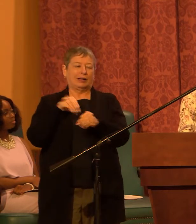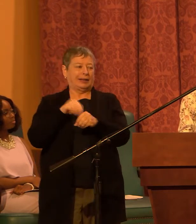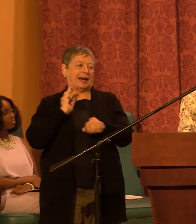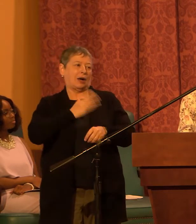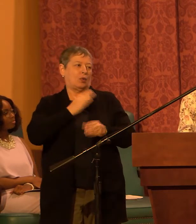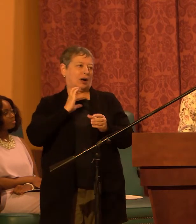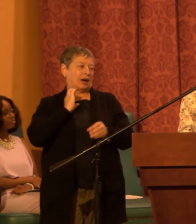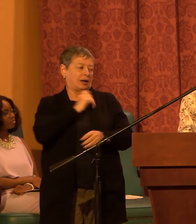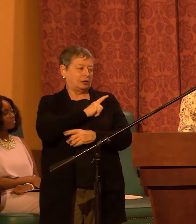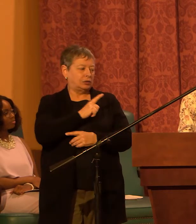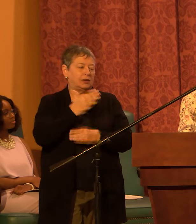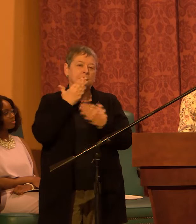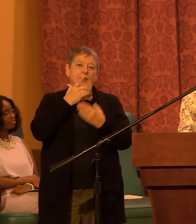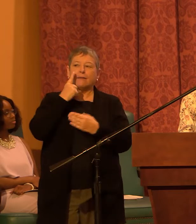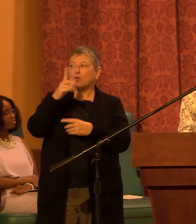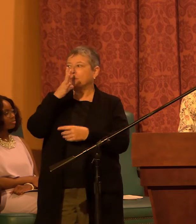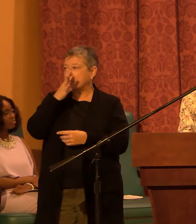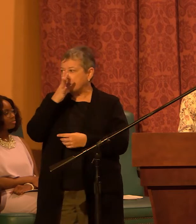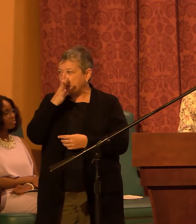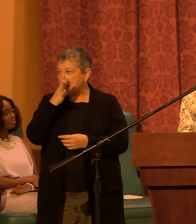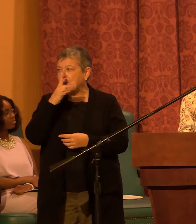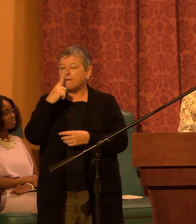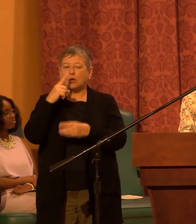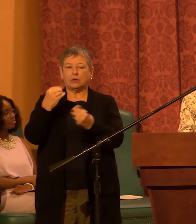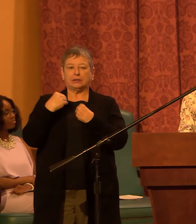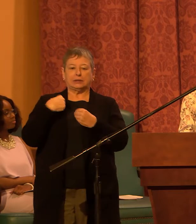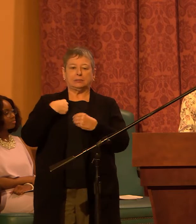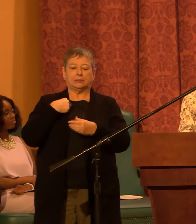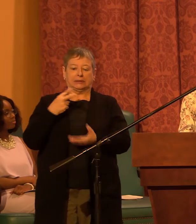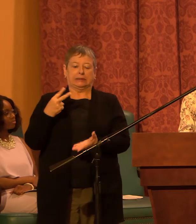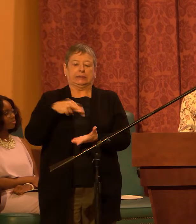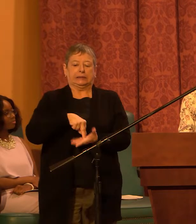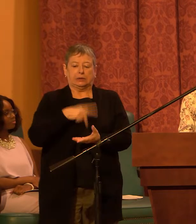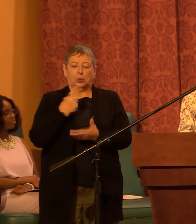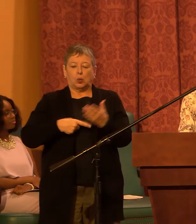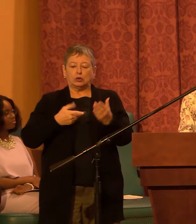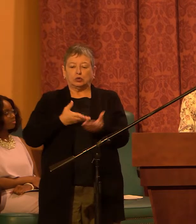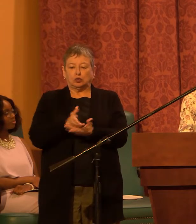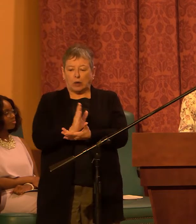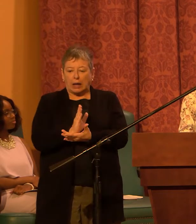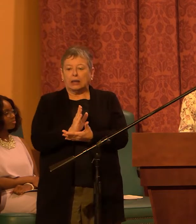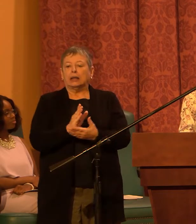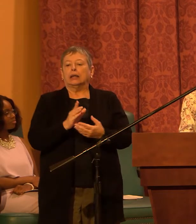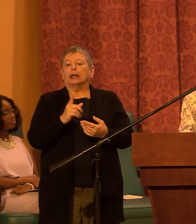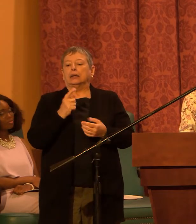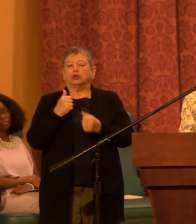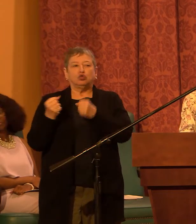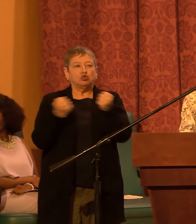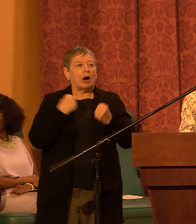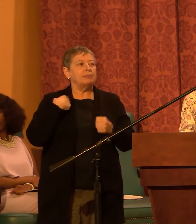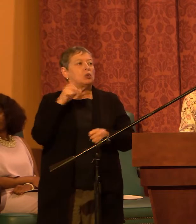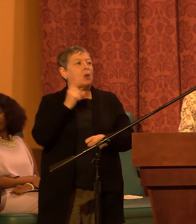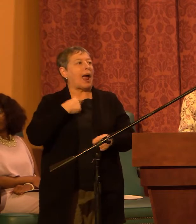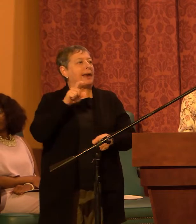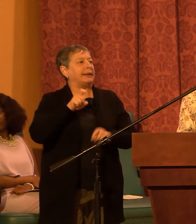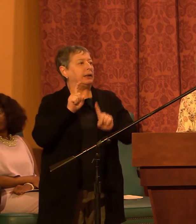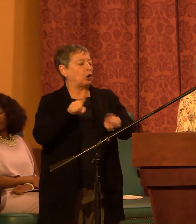And of course, thank you for my mom for teaching me to stand up for what's right and for driving me to wherever I need to be to do